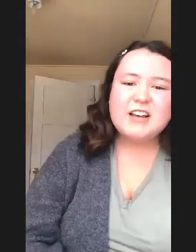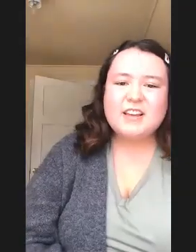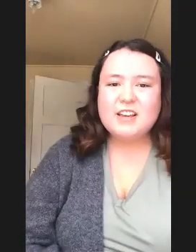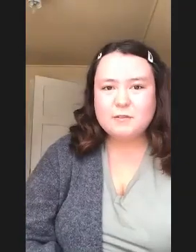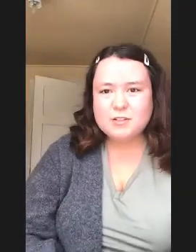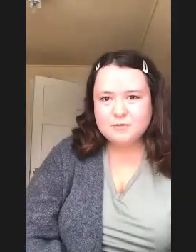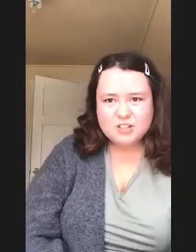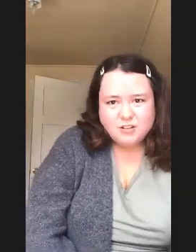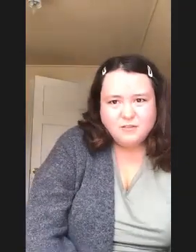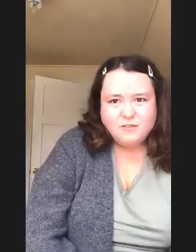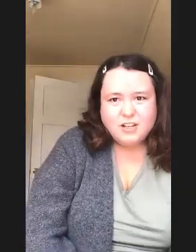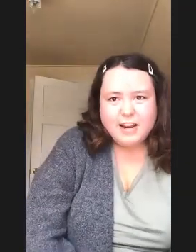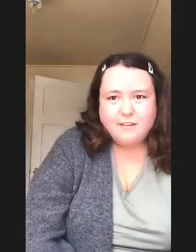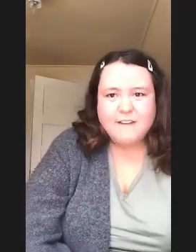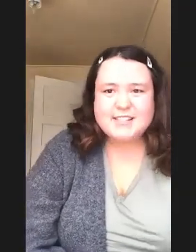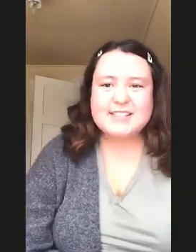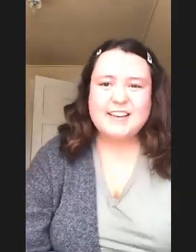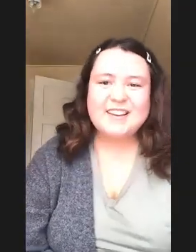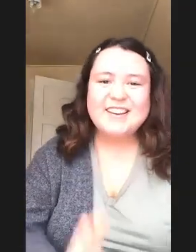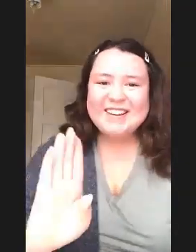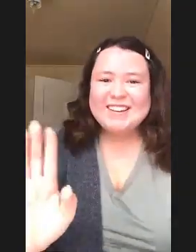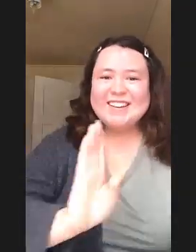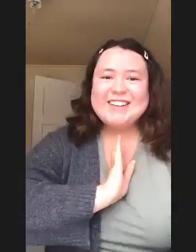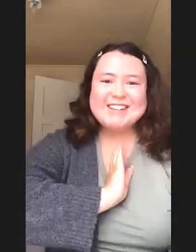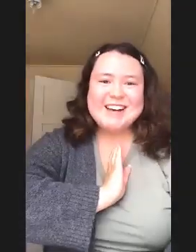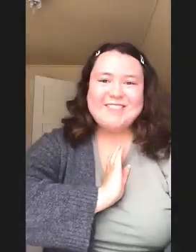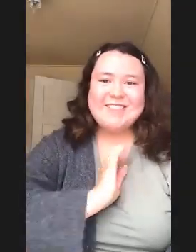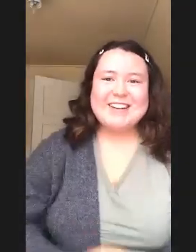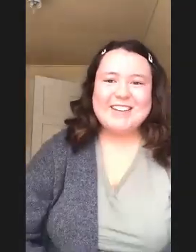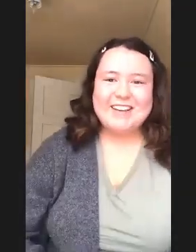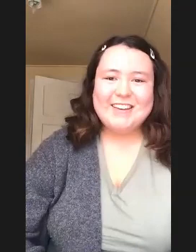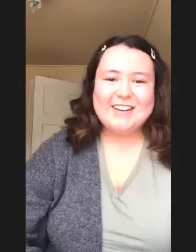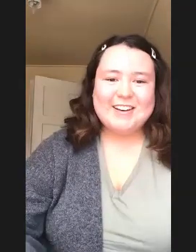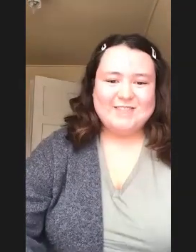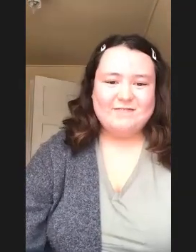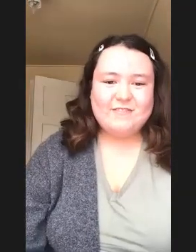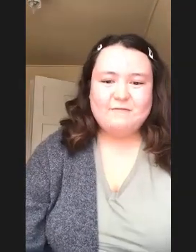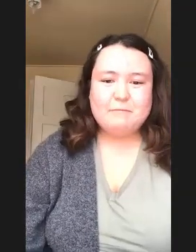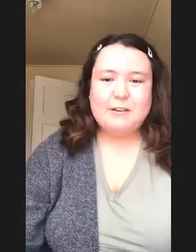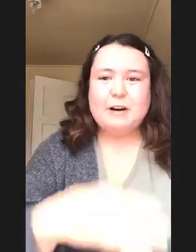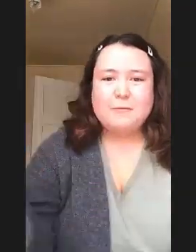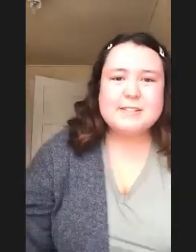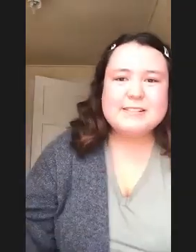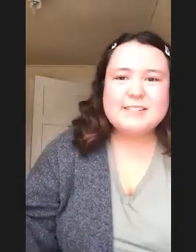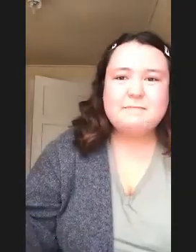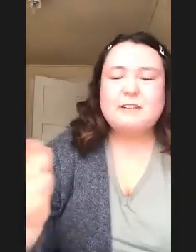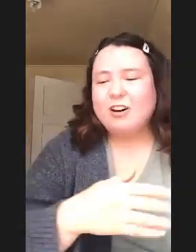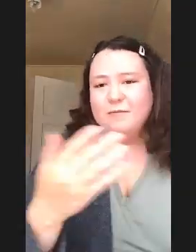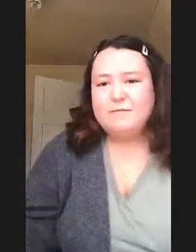you can do kind of a fancy sign for it. Like my